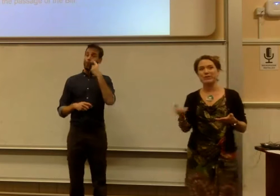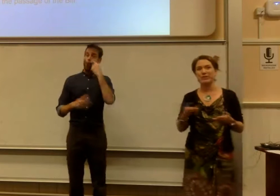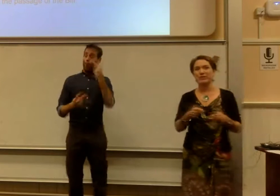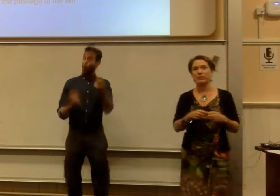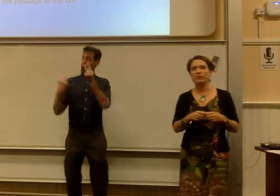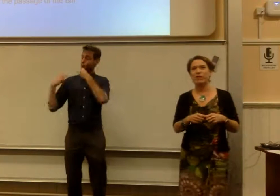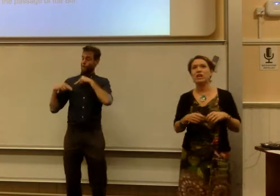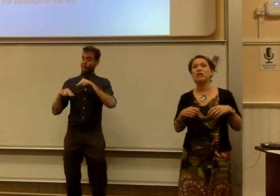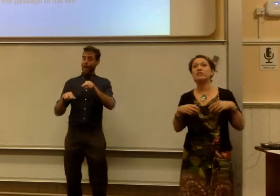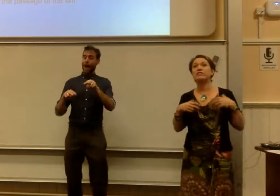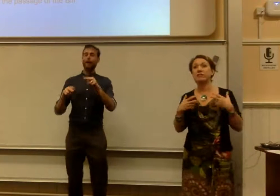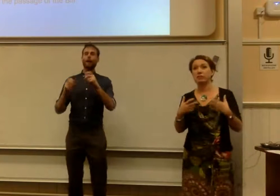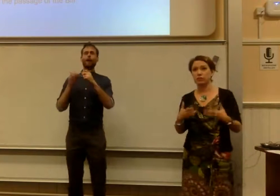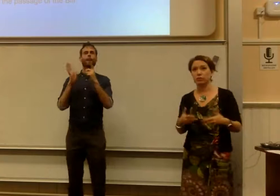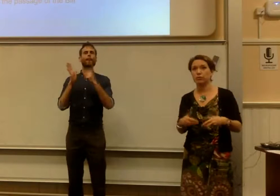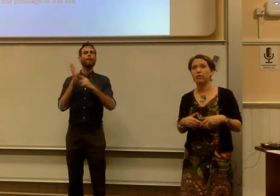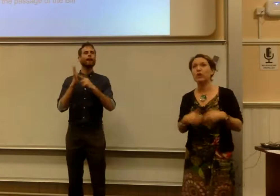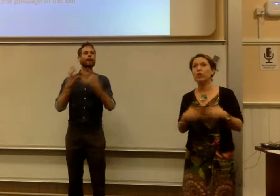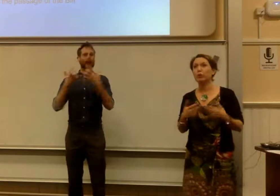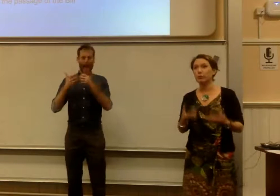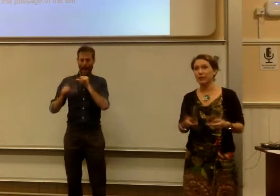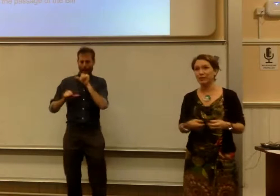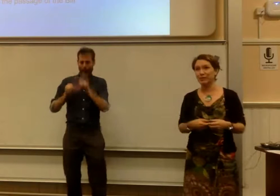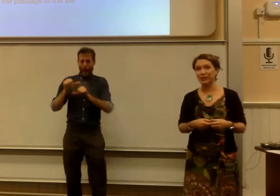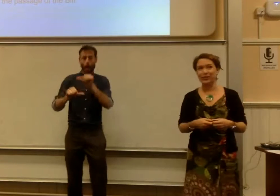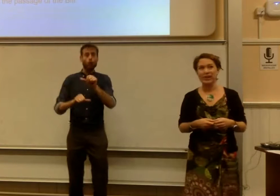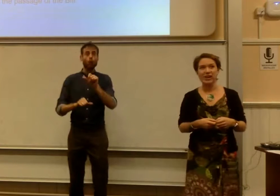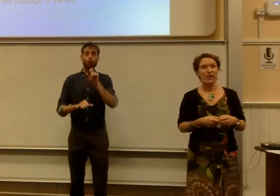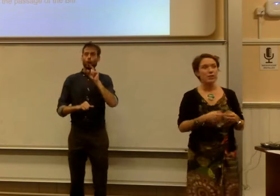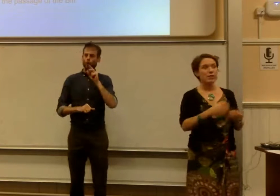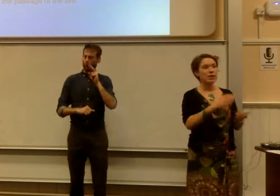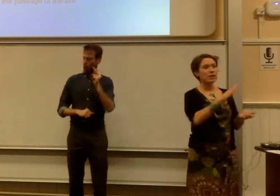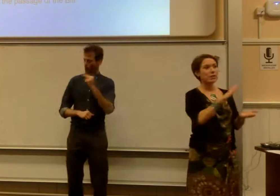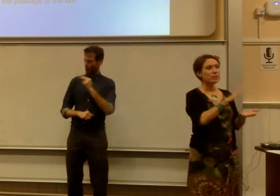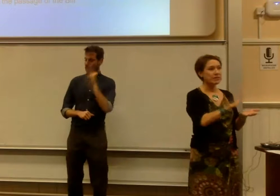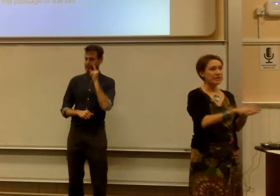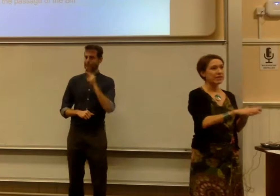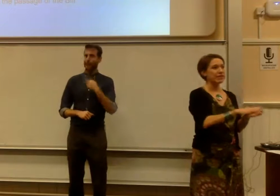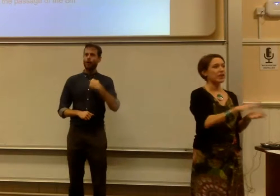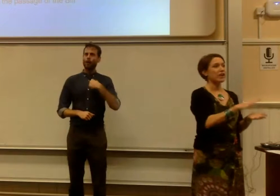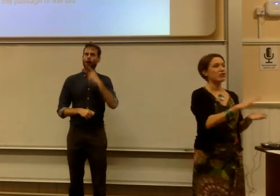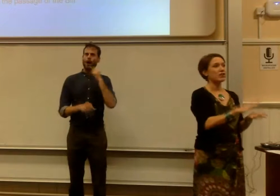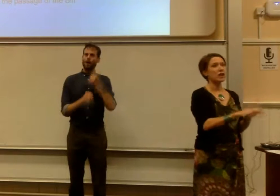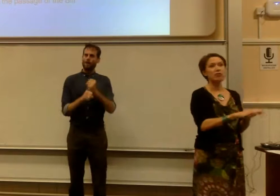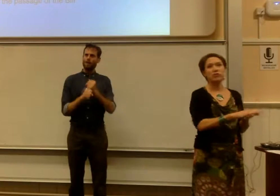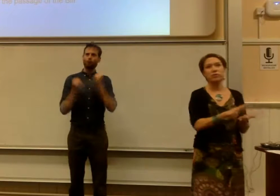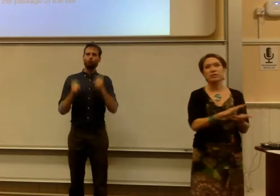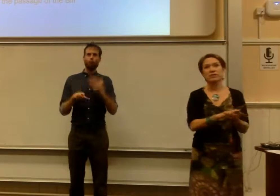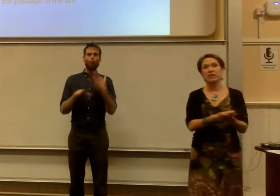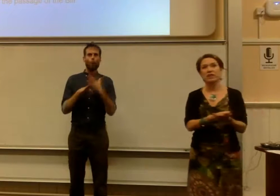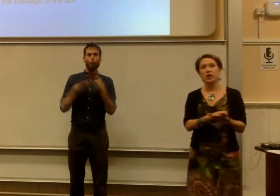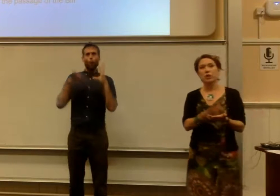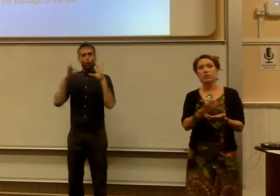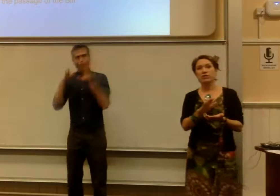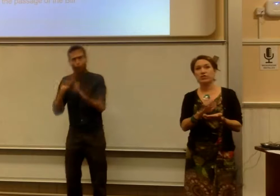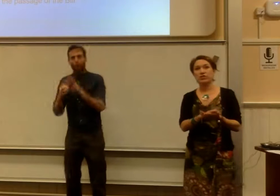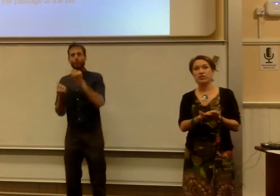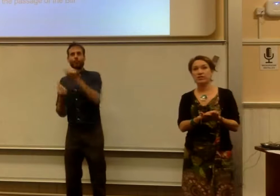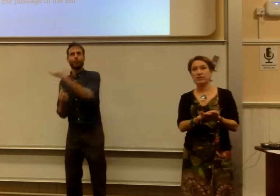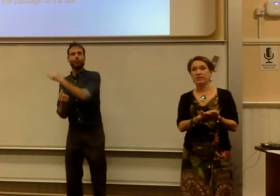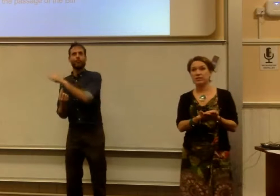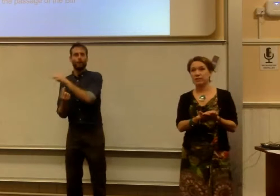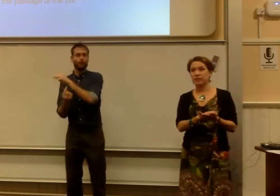of the bill, you'd see that it was very consensual all the way through. The committee, the Education and Culture Committee,